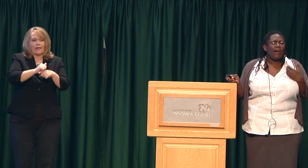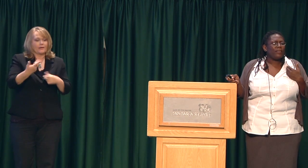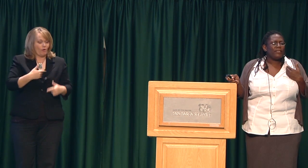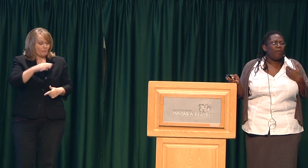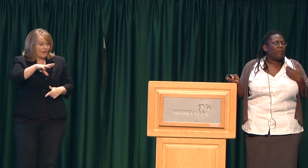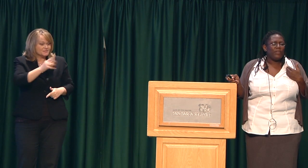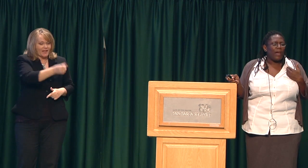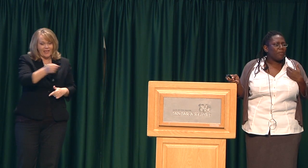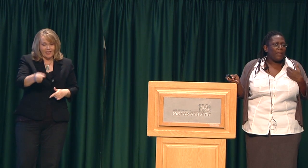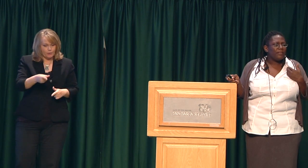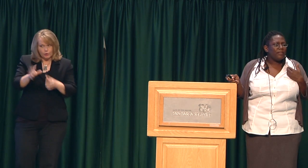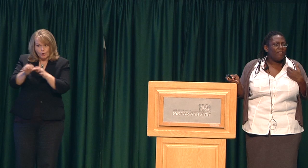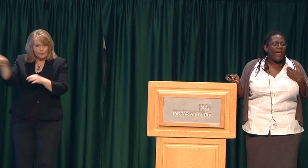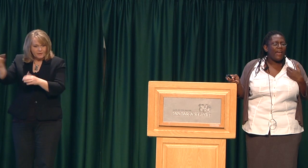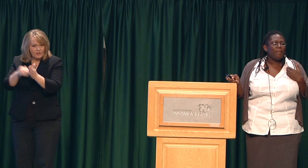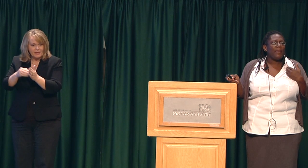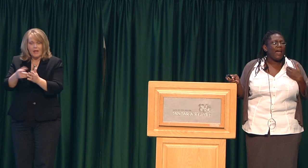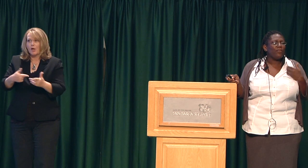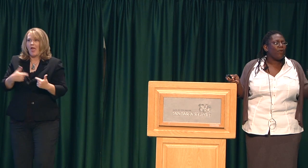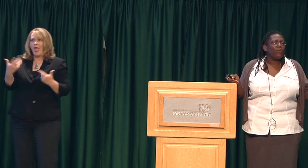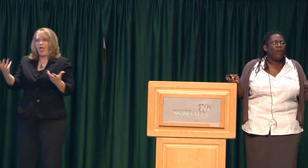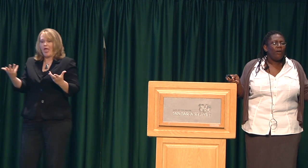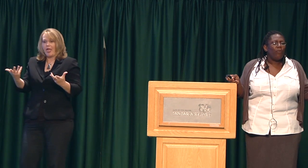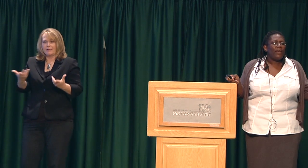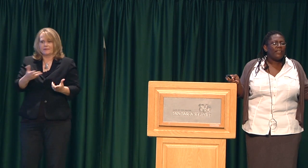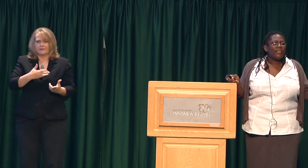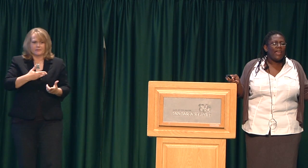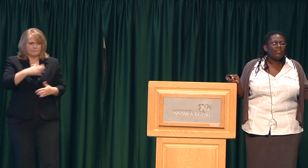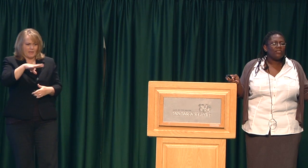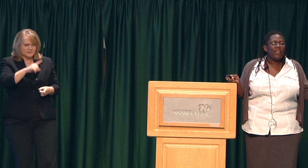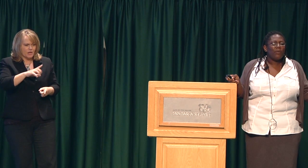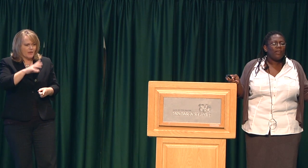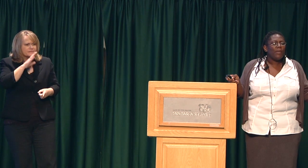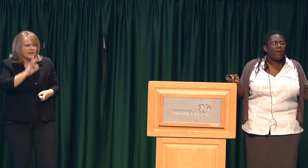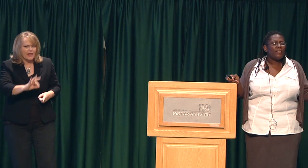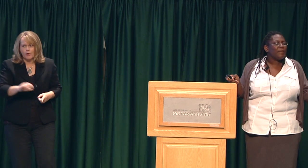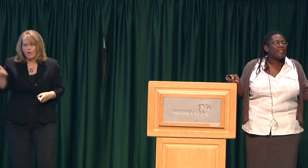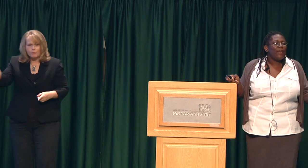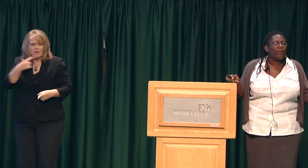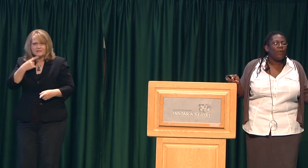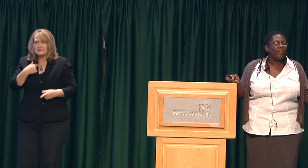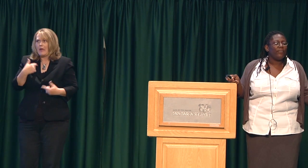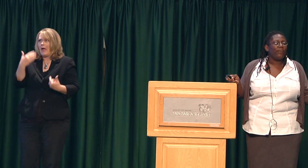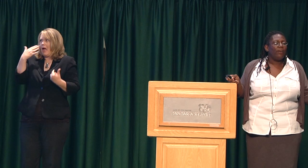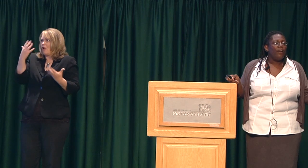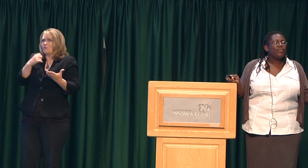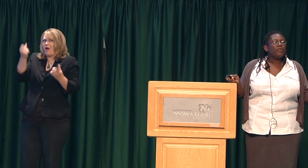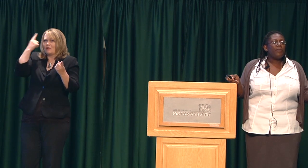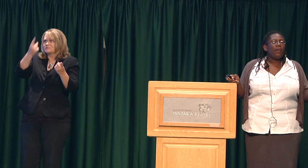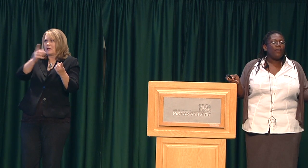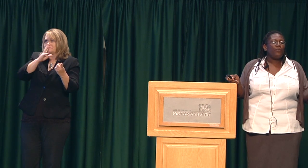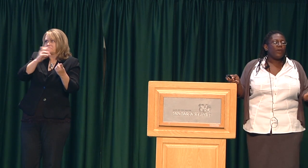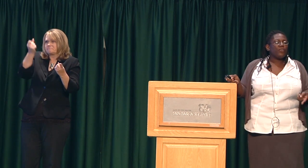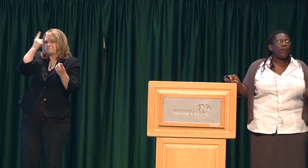my child couldn't tell me what the doctor meant. If I asked my 9-year-old, what did he say, they wouldn't give me training because they don't know either. So